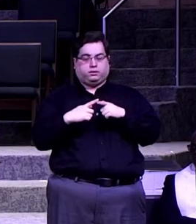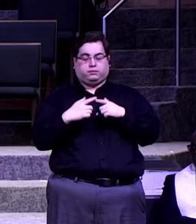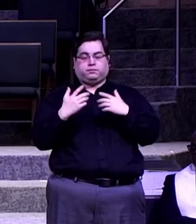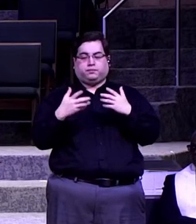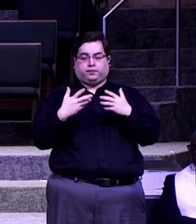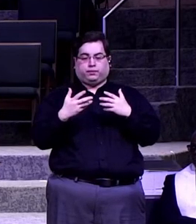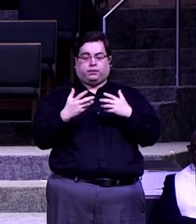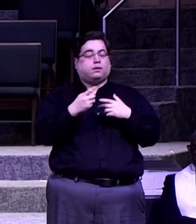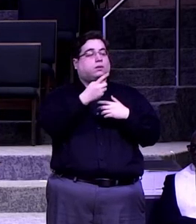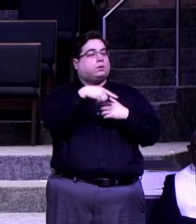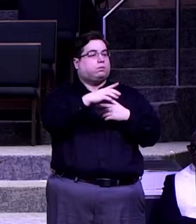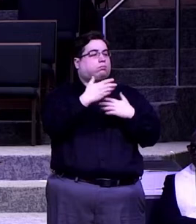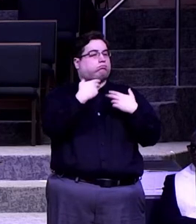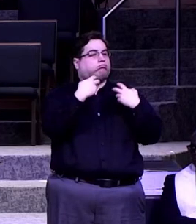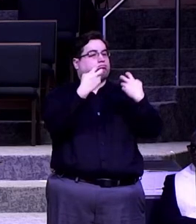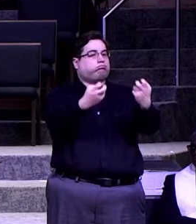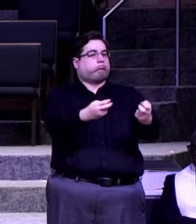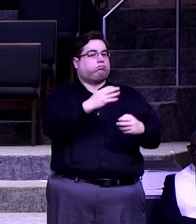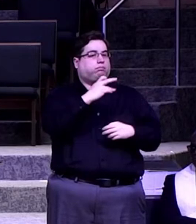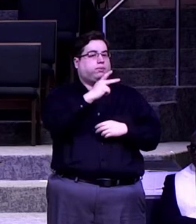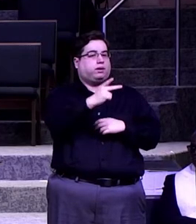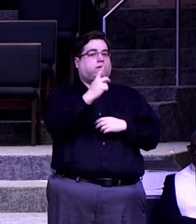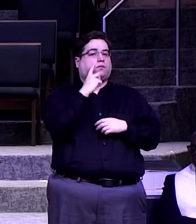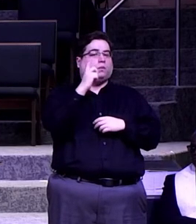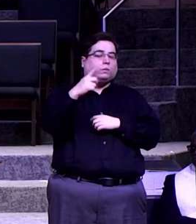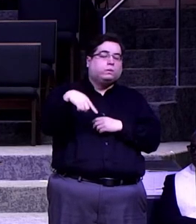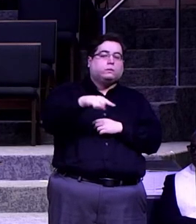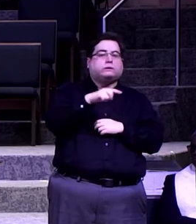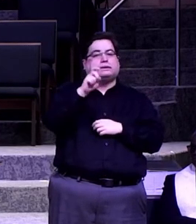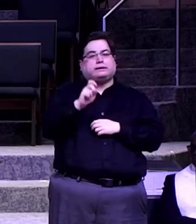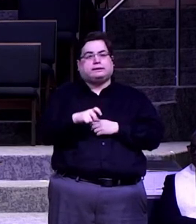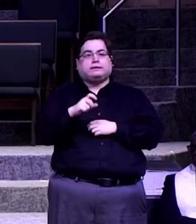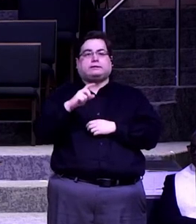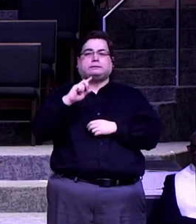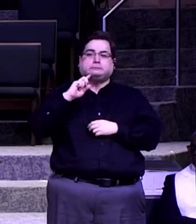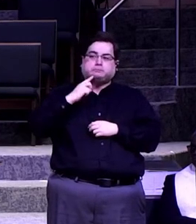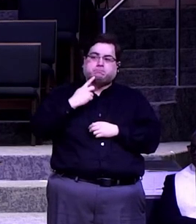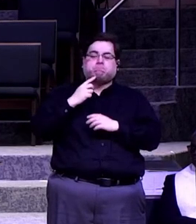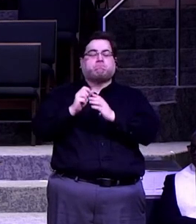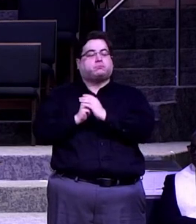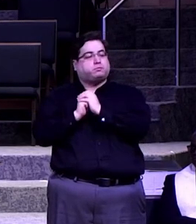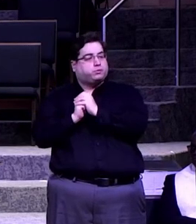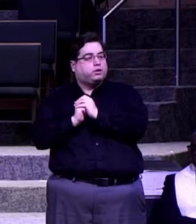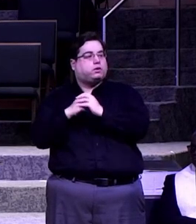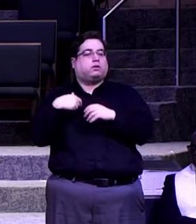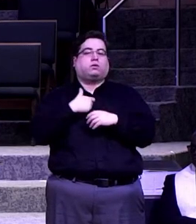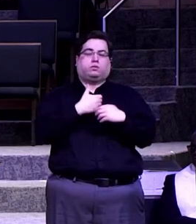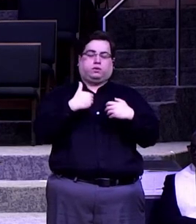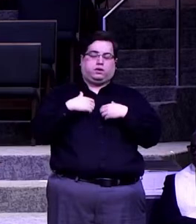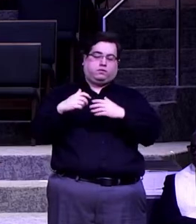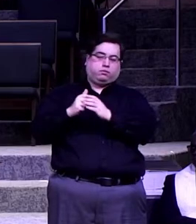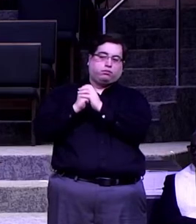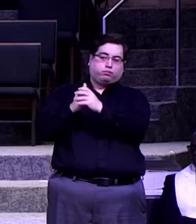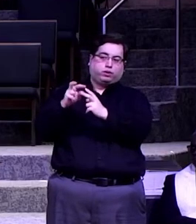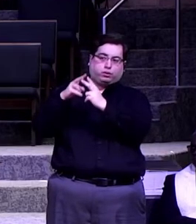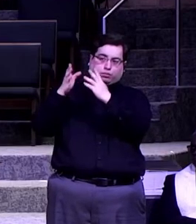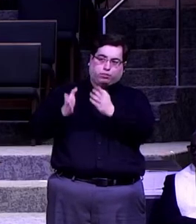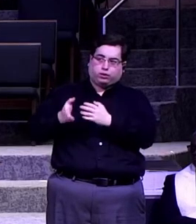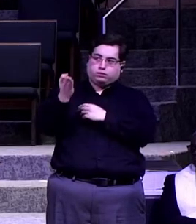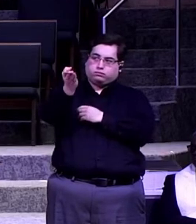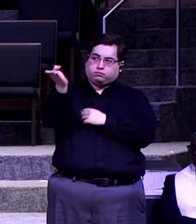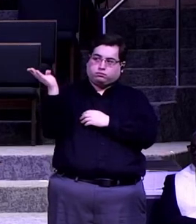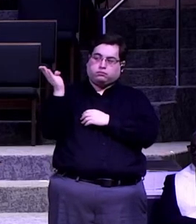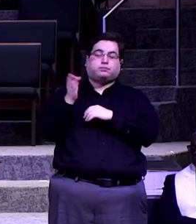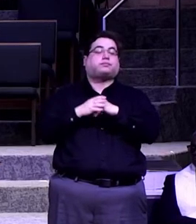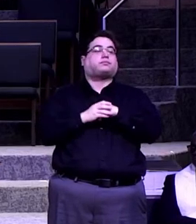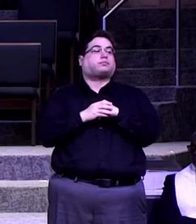and then you will go on your way. For those who would like to have a deeper prayer, we have our prayer partners over on the